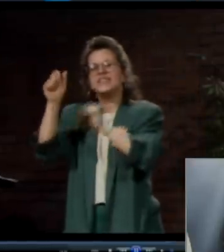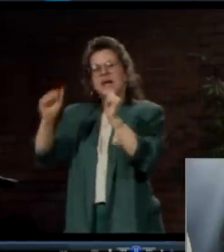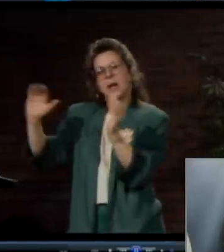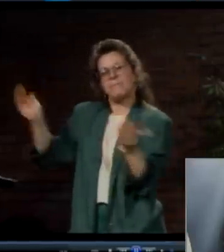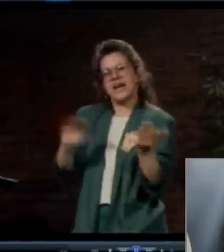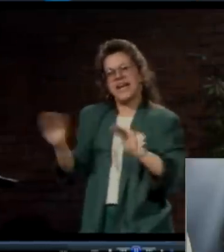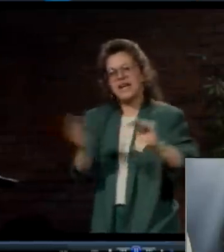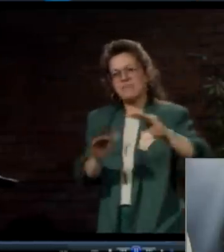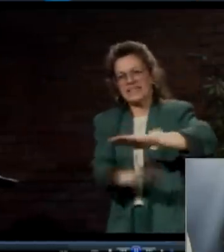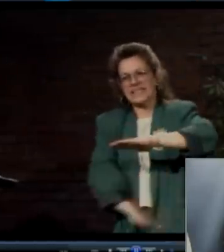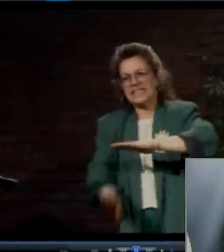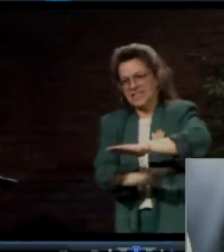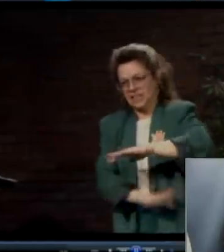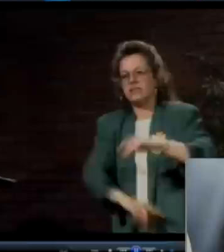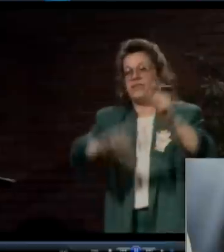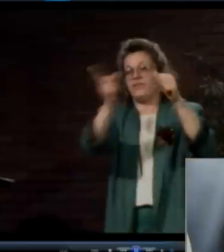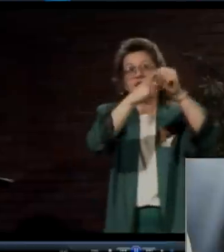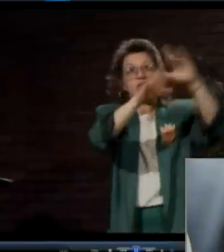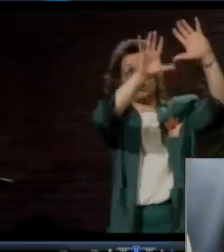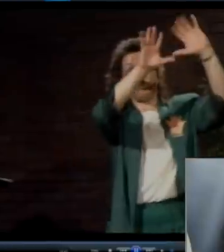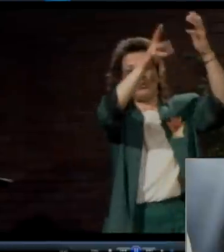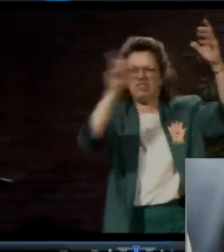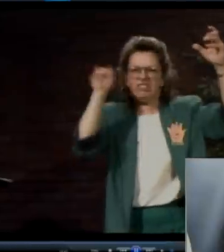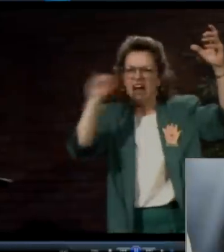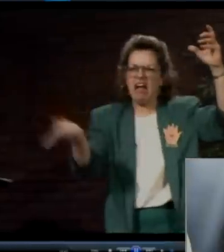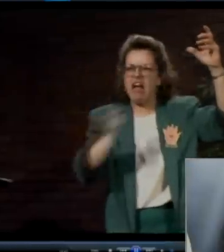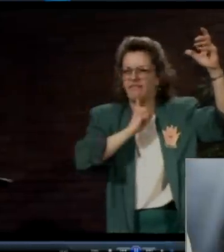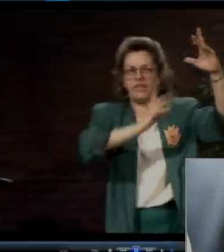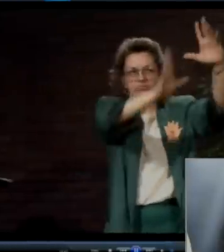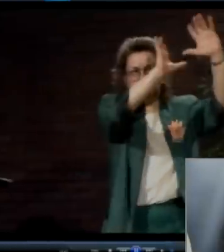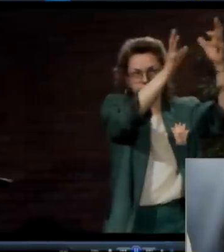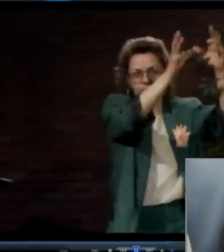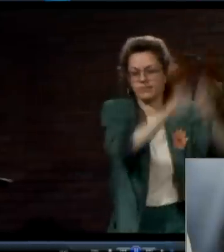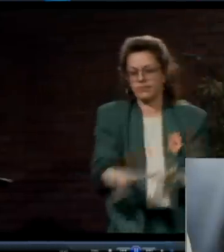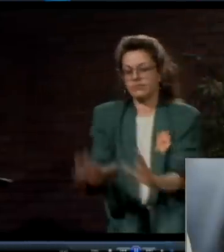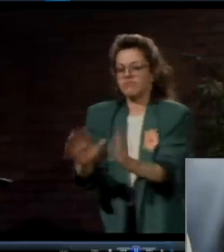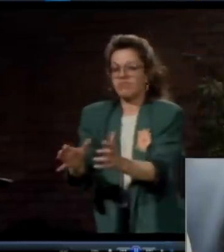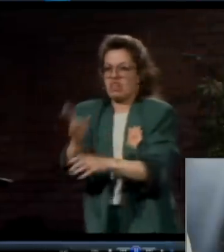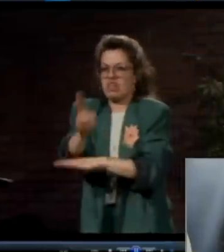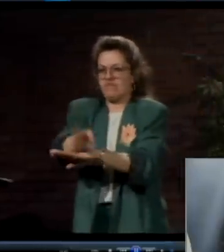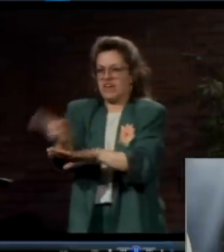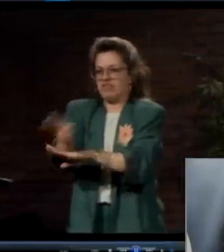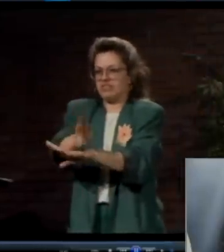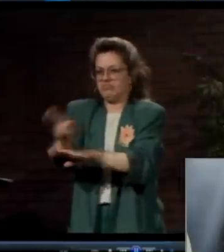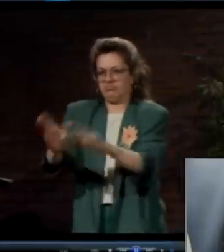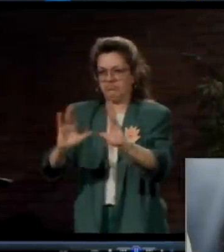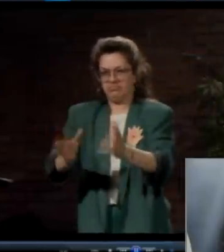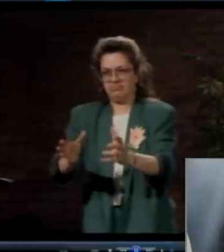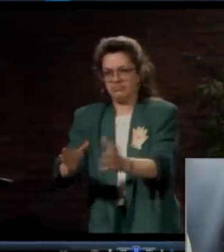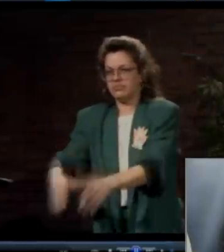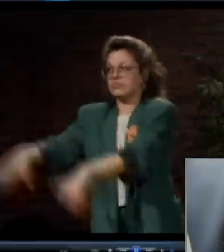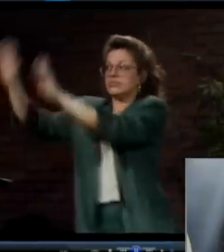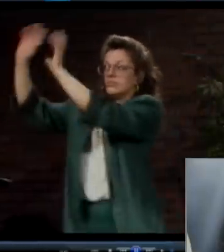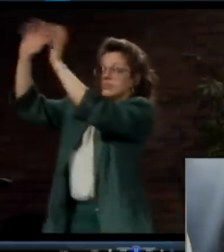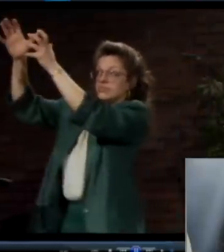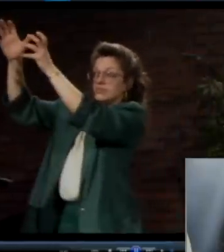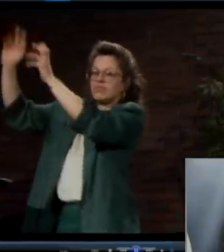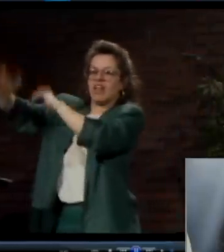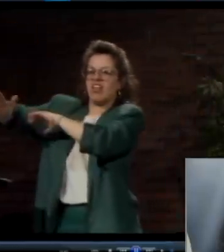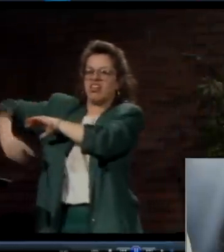of the different, like, hearing loss categories. And of course, we have deaf, we have hard of hearing, and we have a